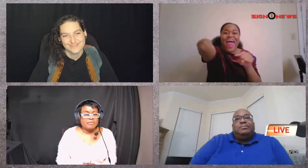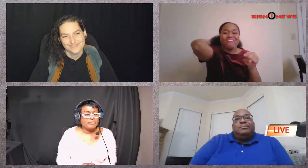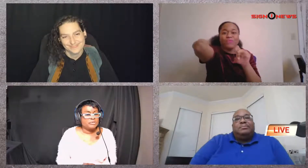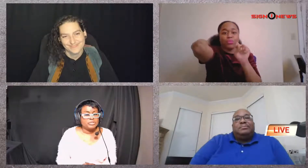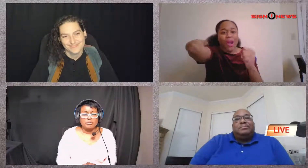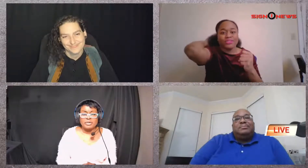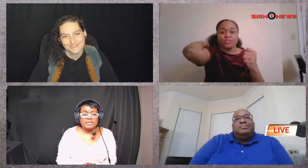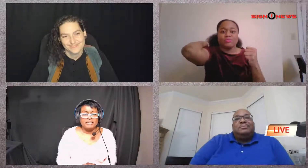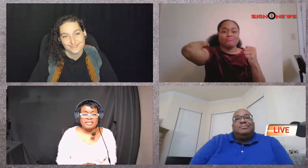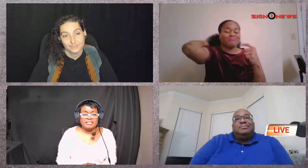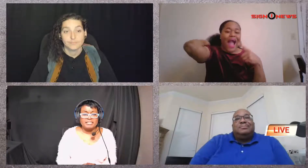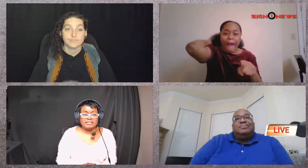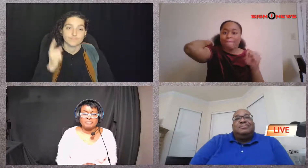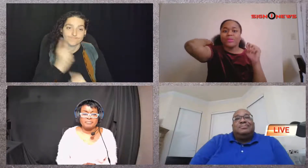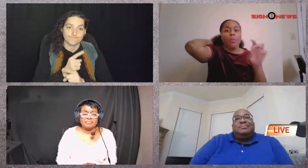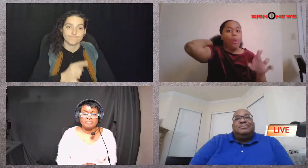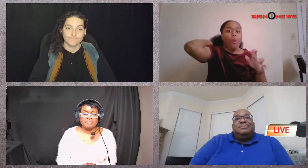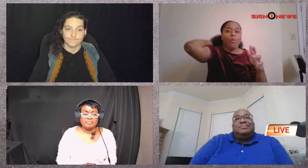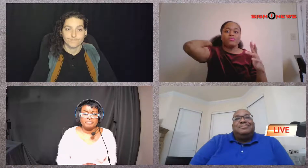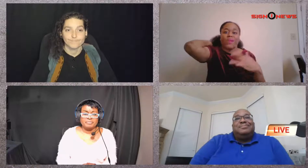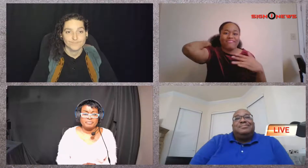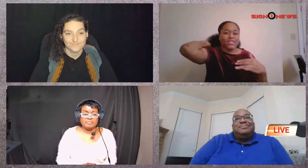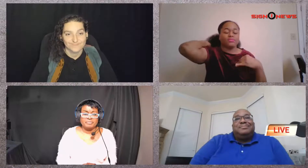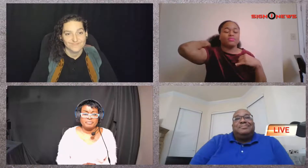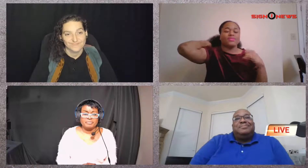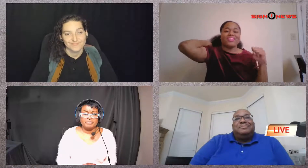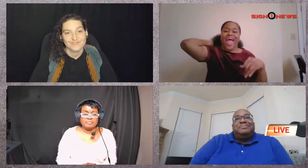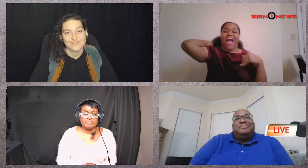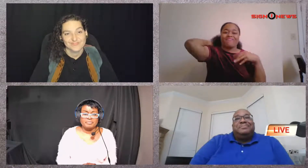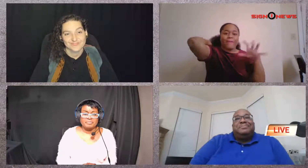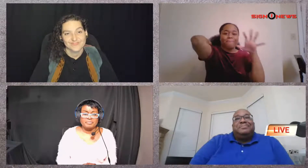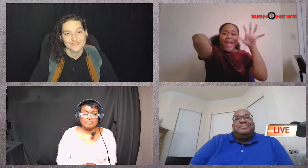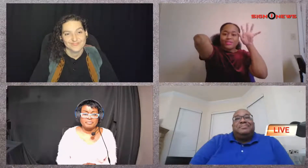It made me feel so proud that